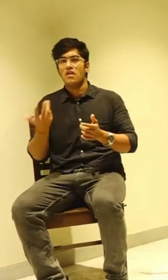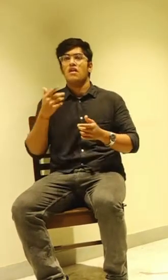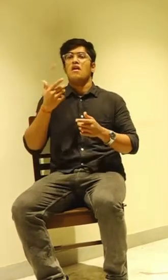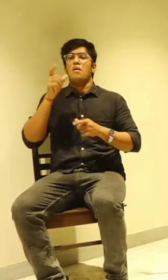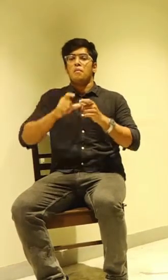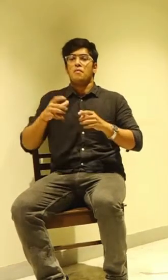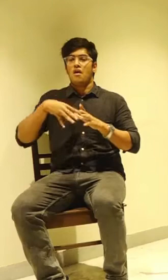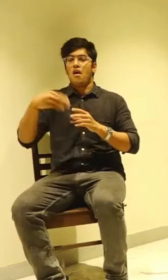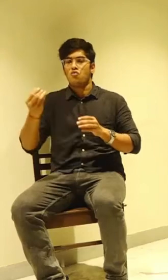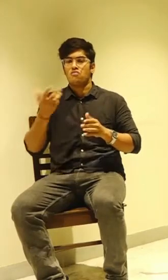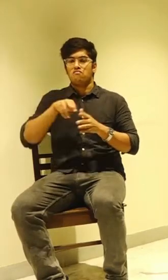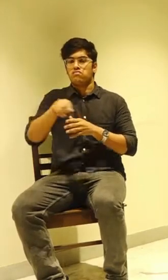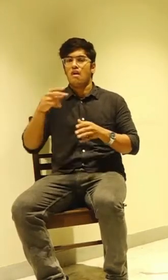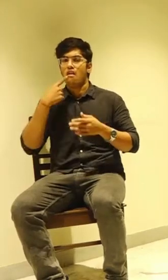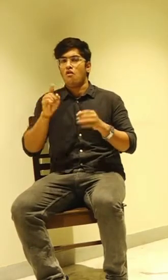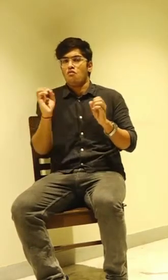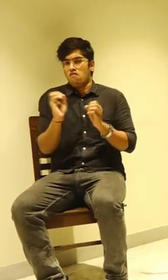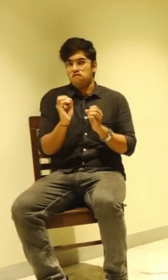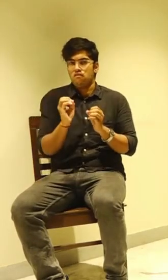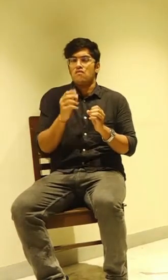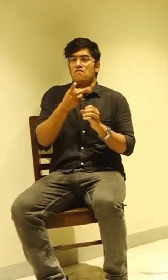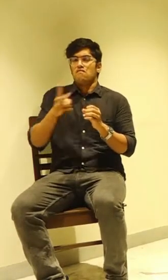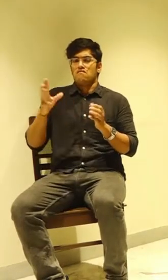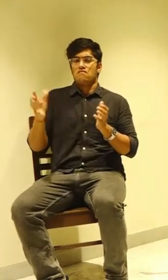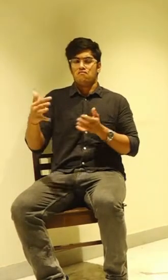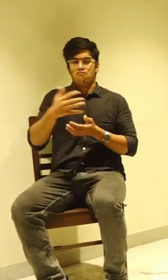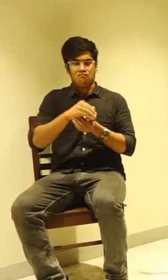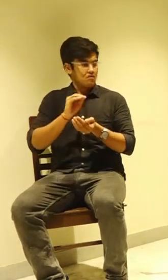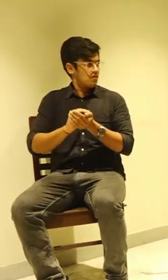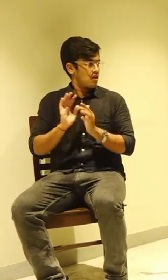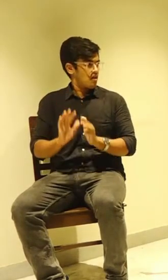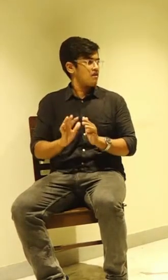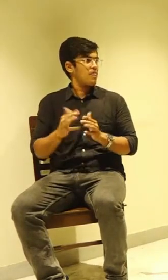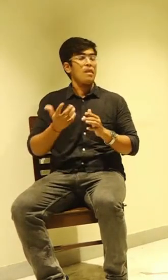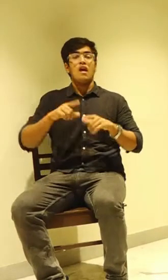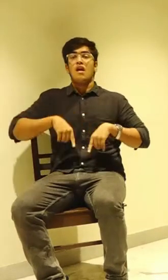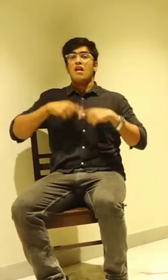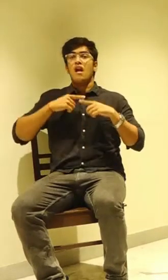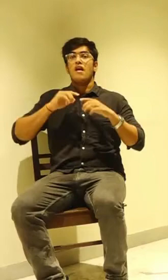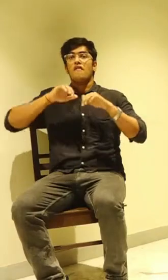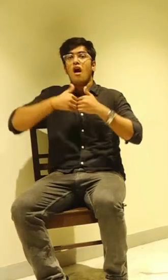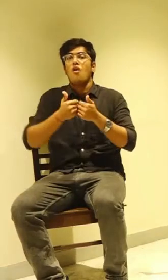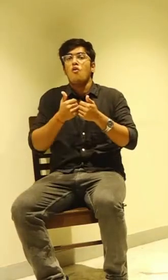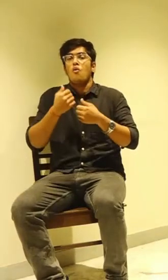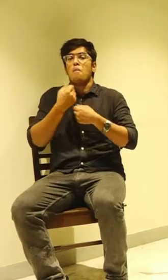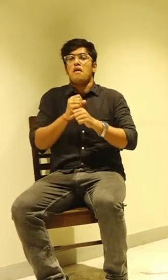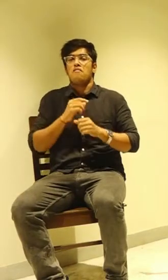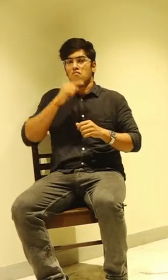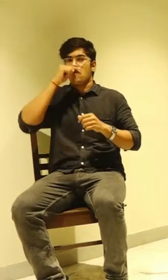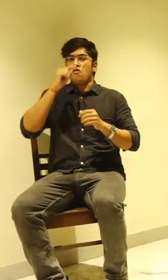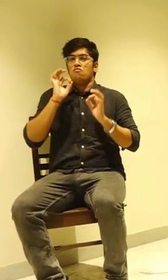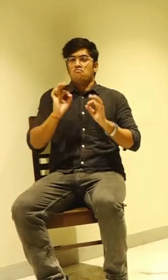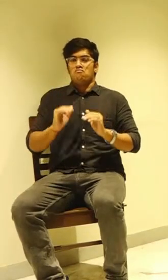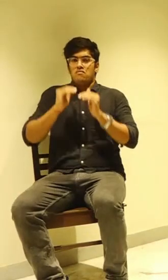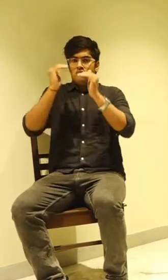movement that aren't covered in other provisions, a range of other questions about how life can be made dignified and not just be an